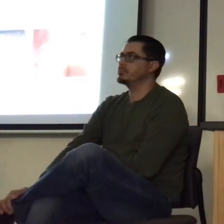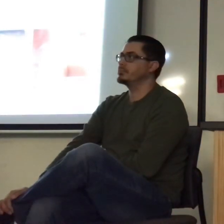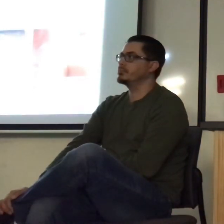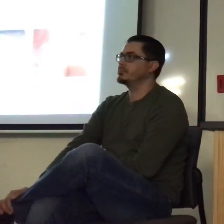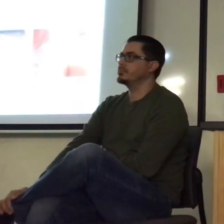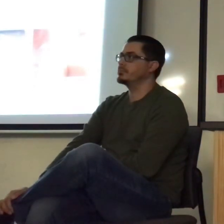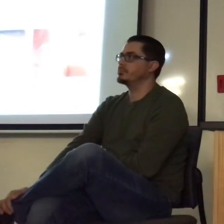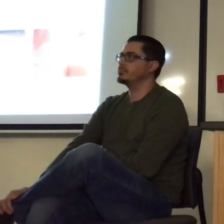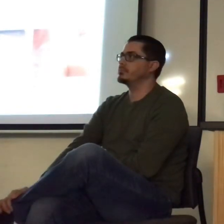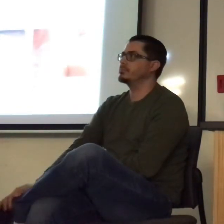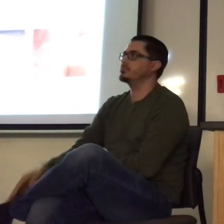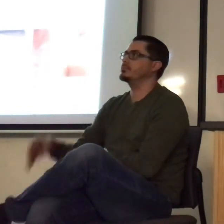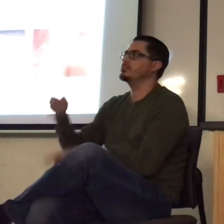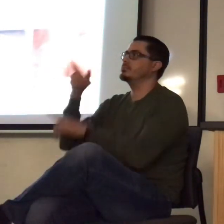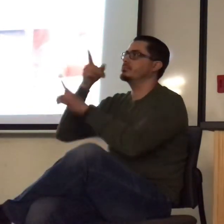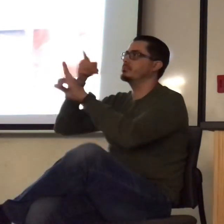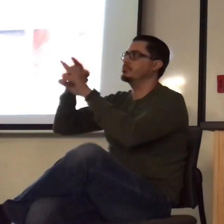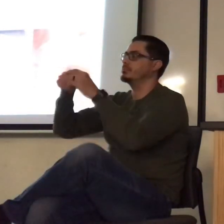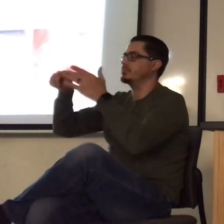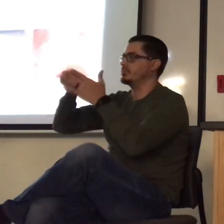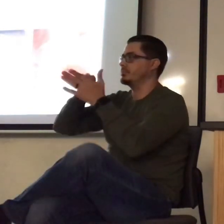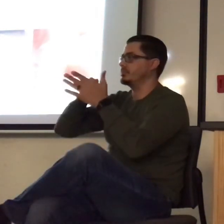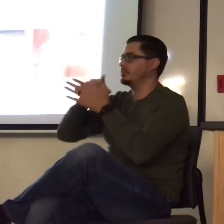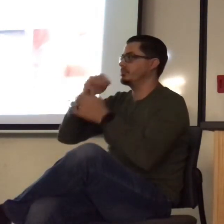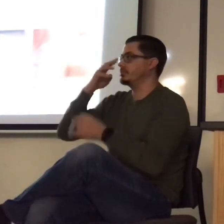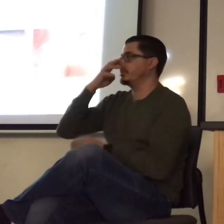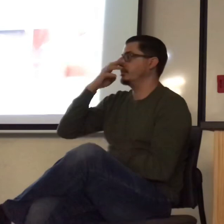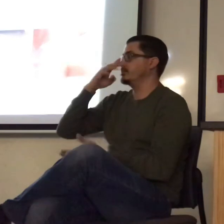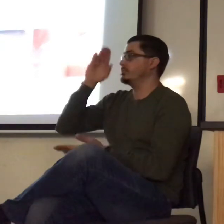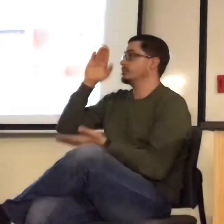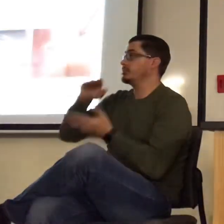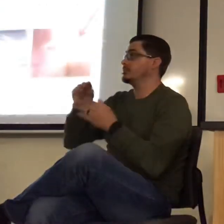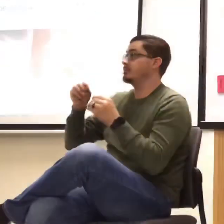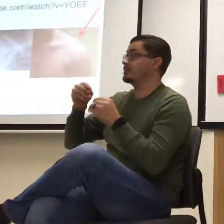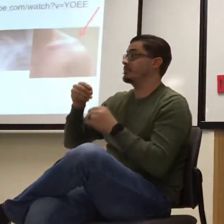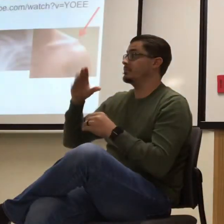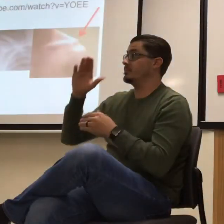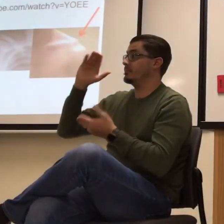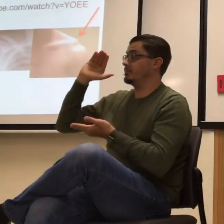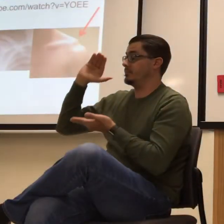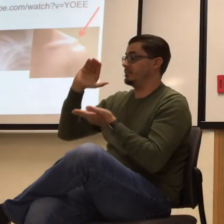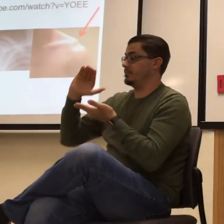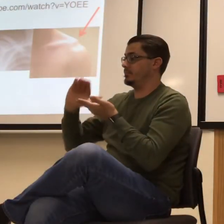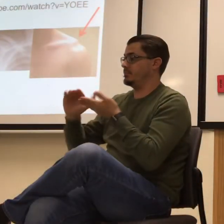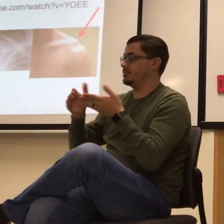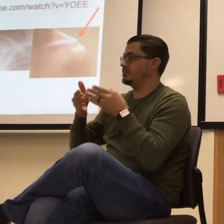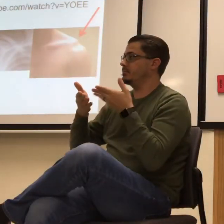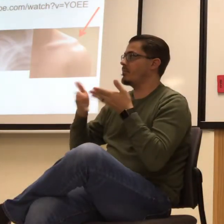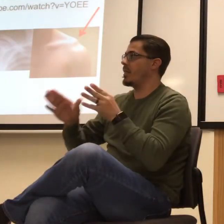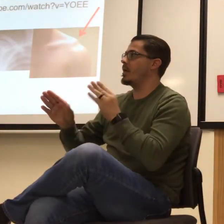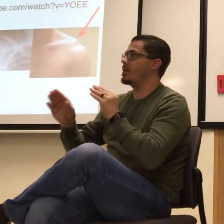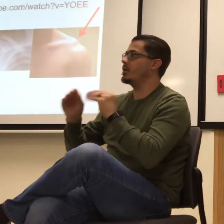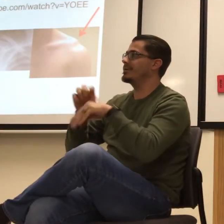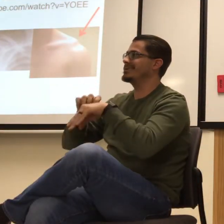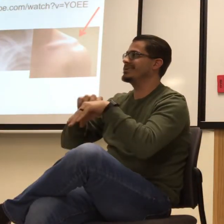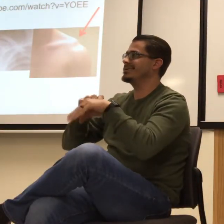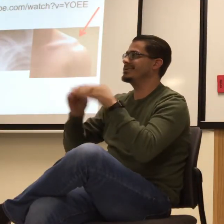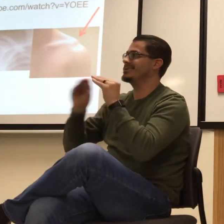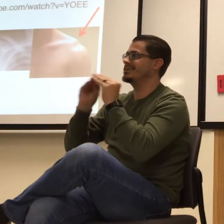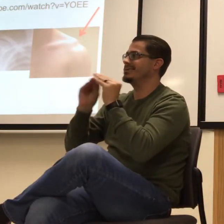Well, anyways, the goal of surgery is to reduce the separation to allow the tissues to repair.